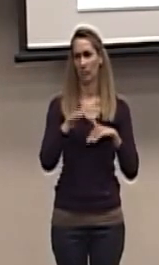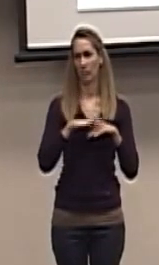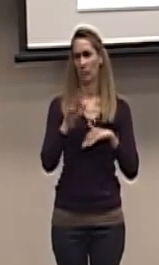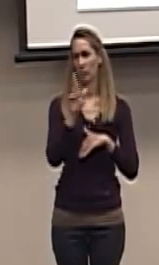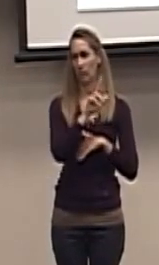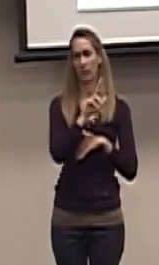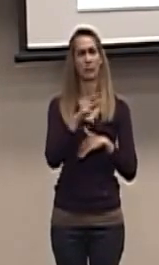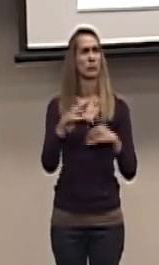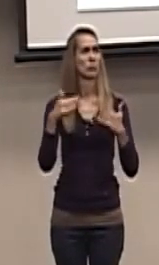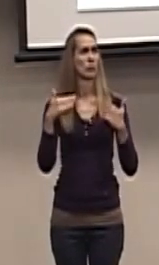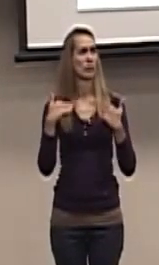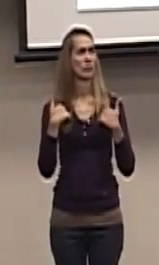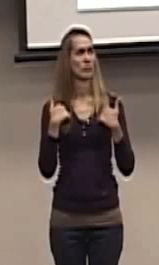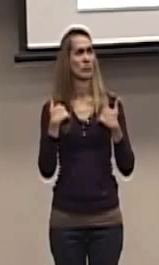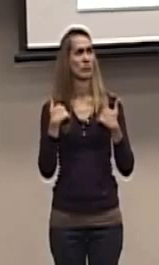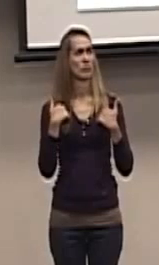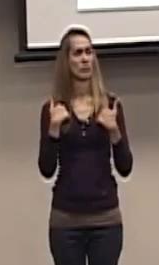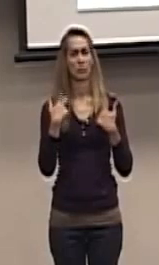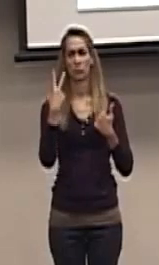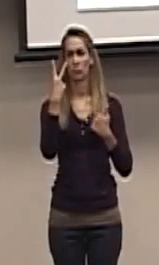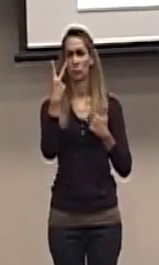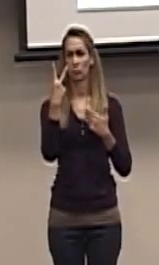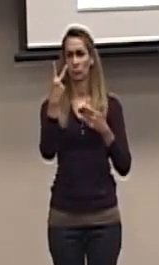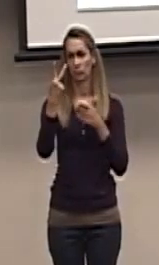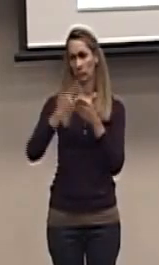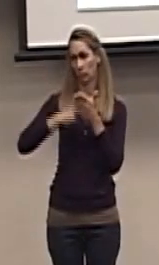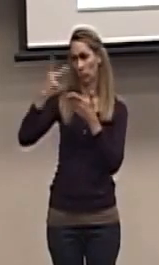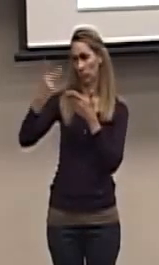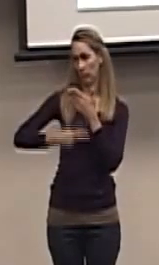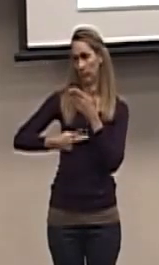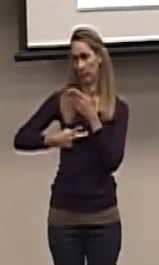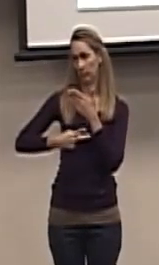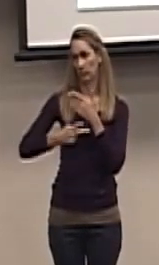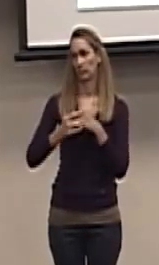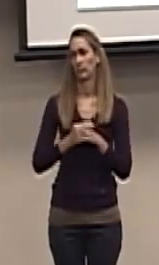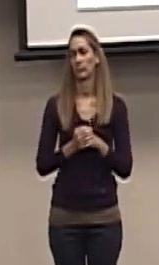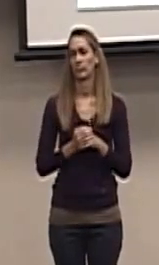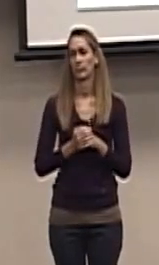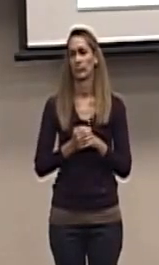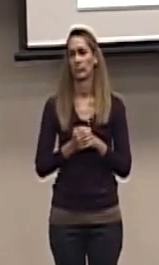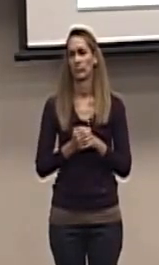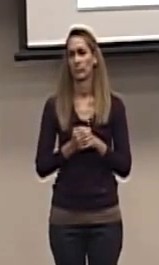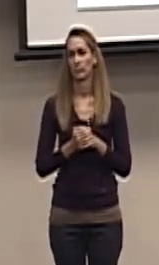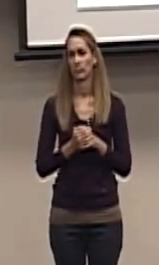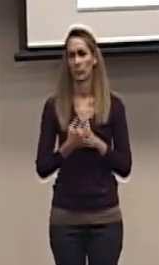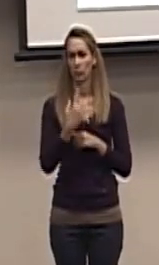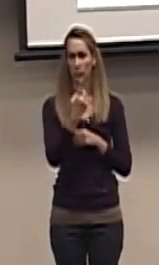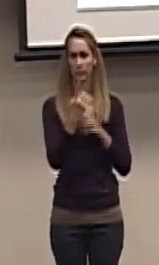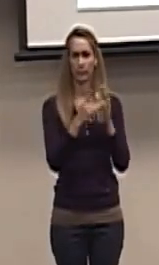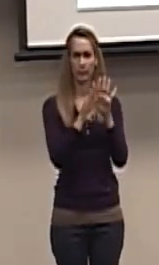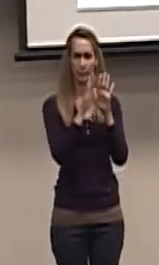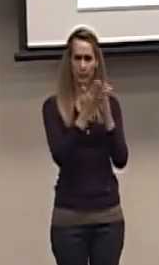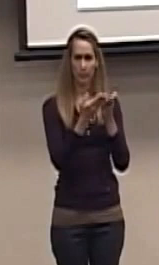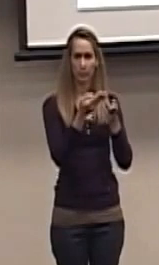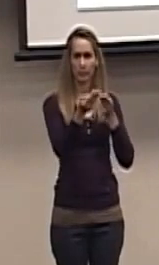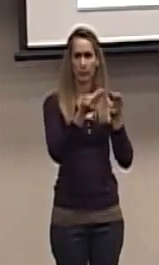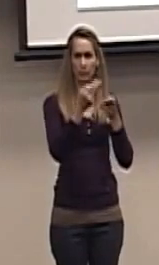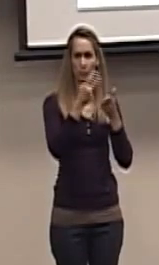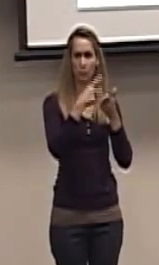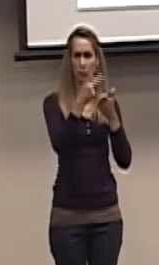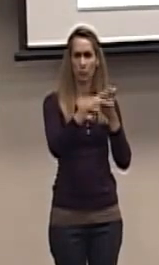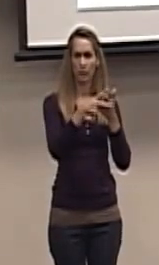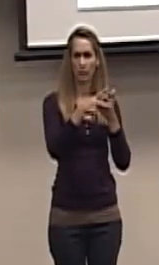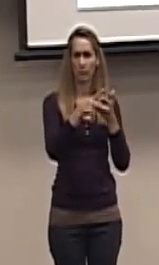We have two parallel programs we are currently running. The one is the Bible and ministry programs, and the